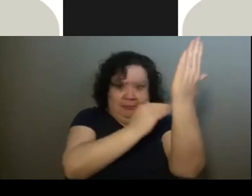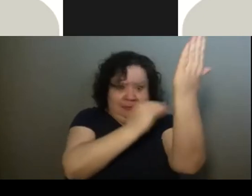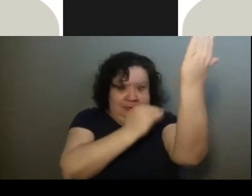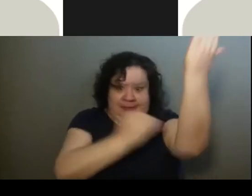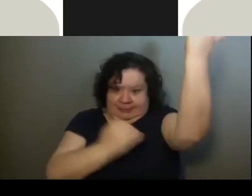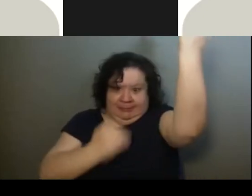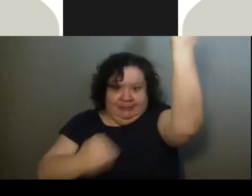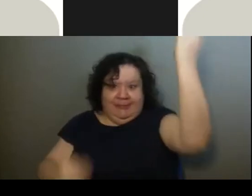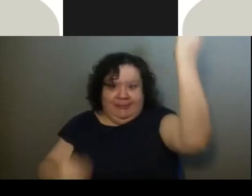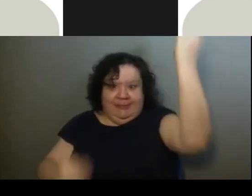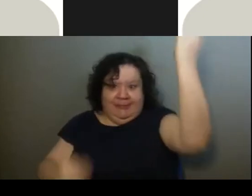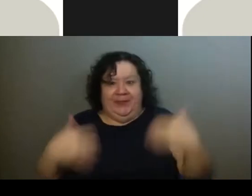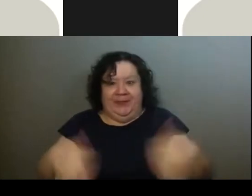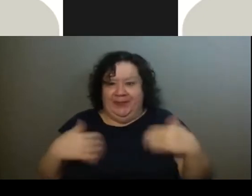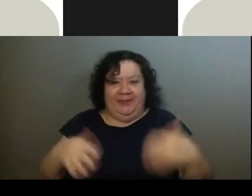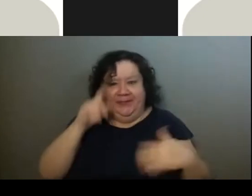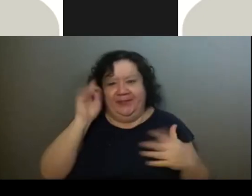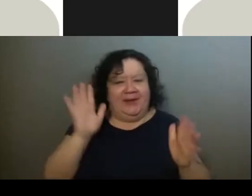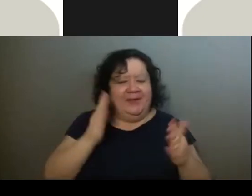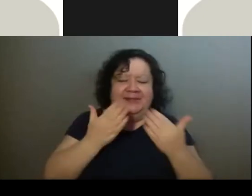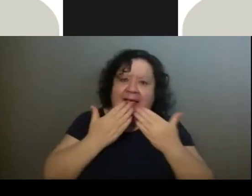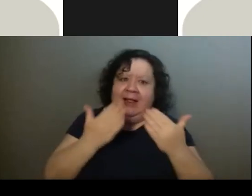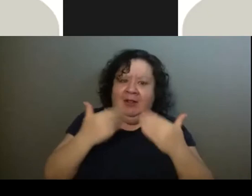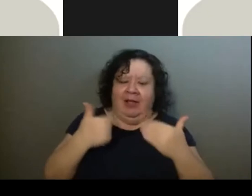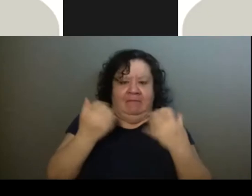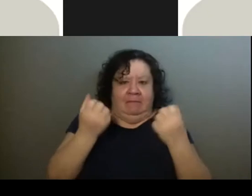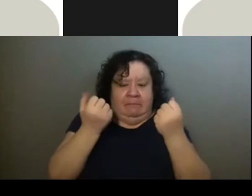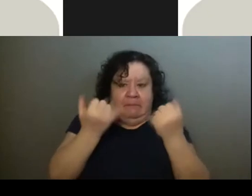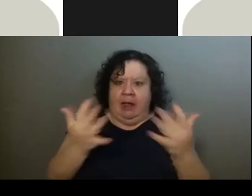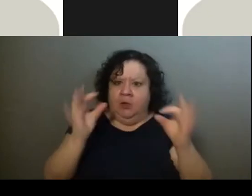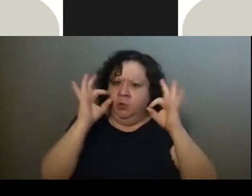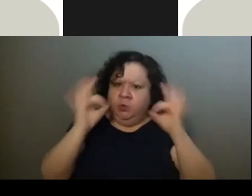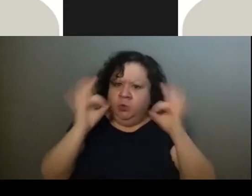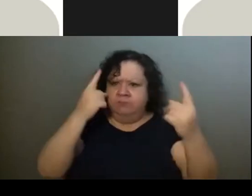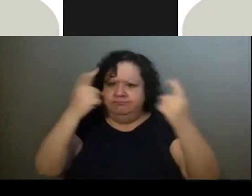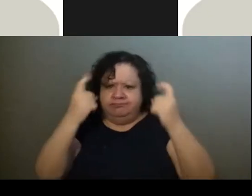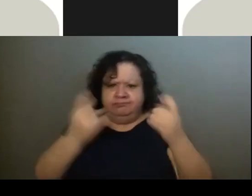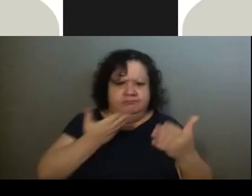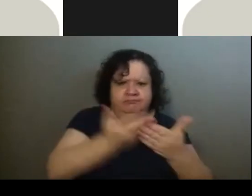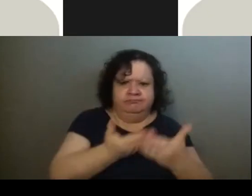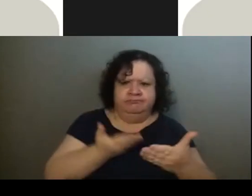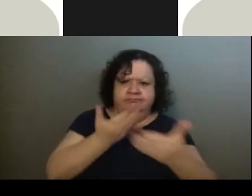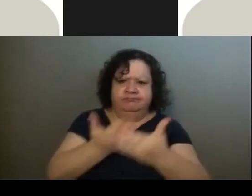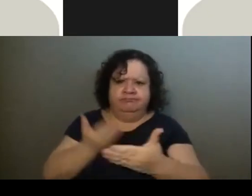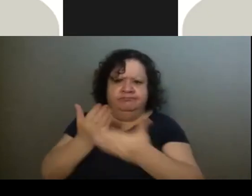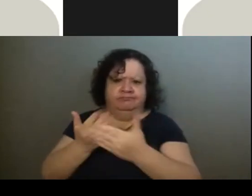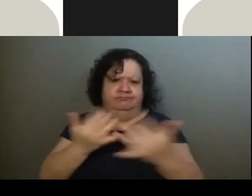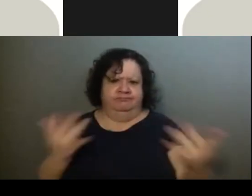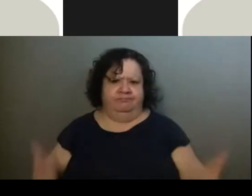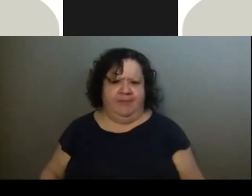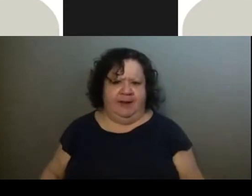It's good when you can hear a conversation that not only identifies the challenges, but really articulates